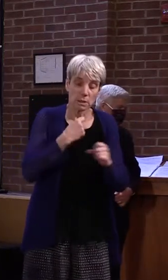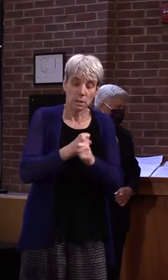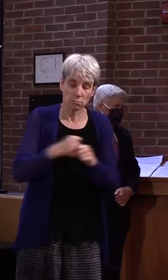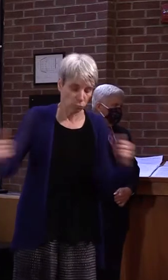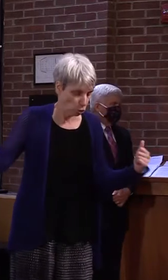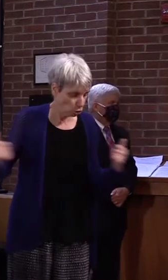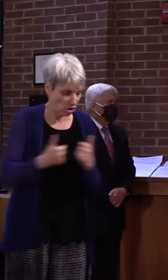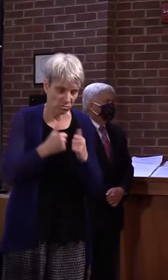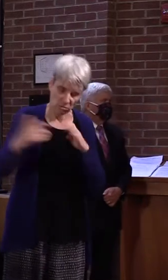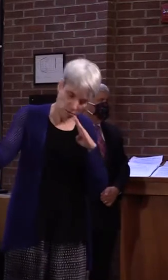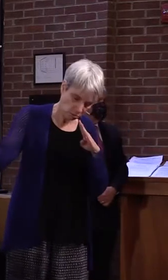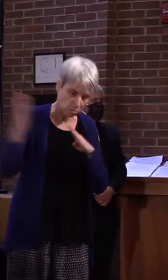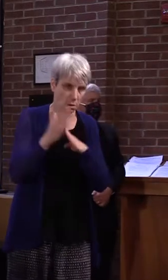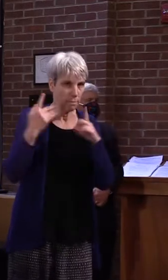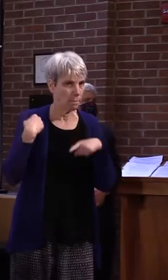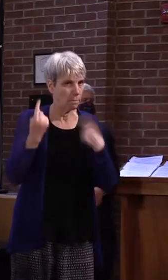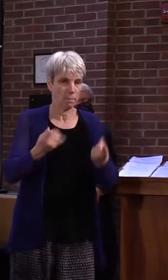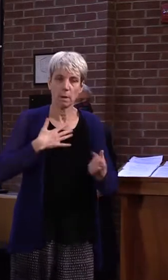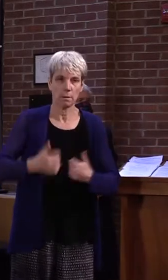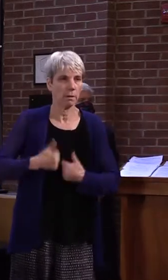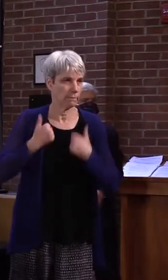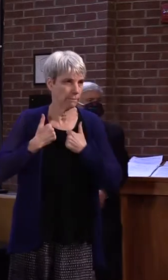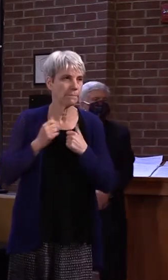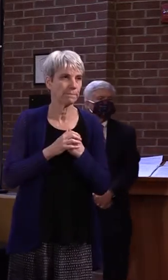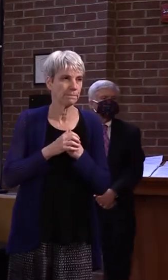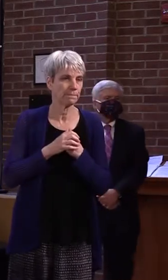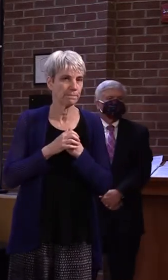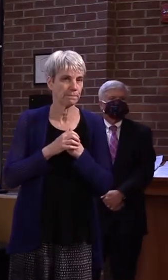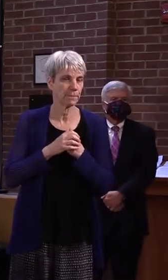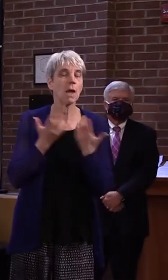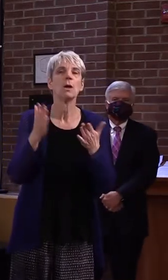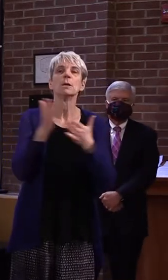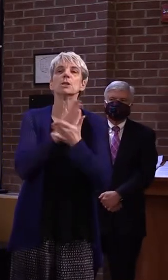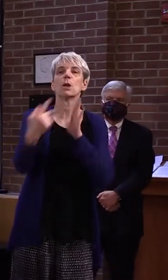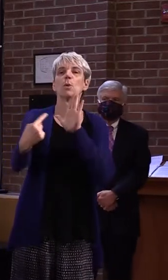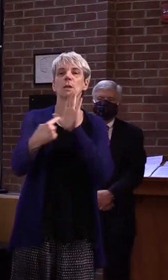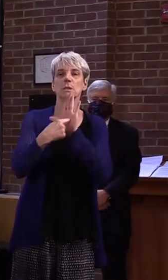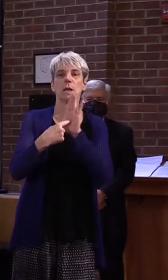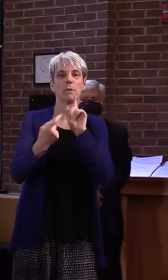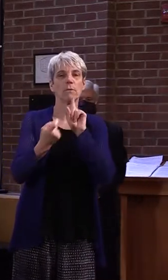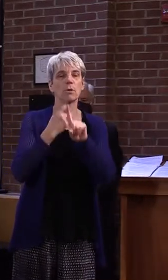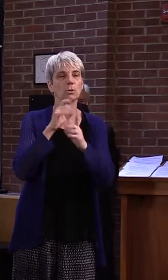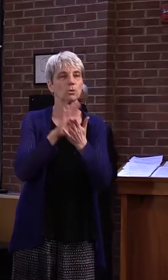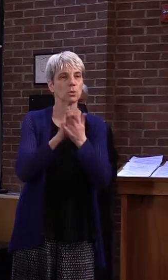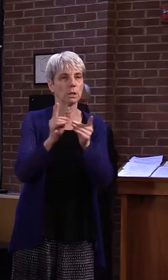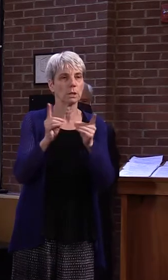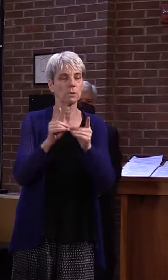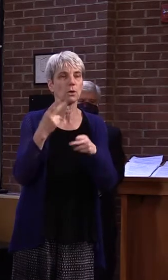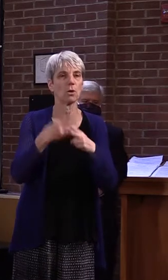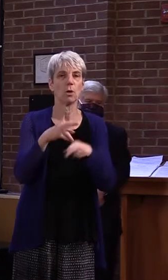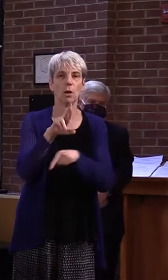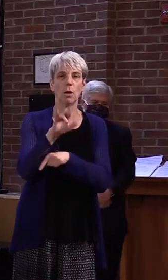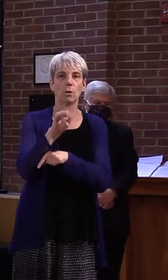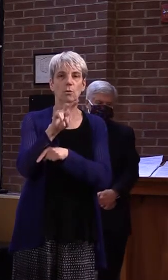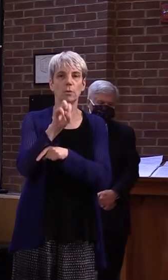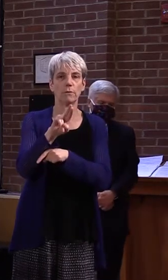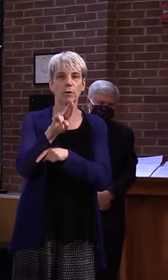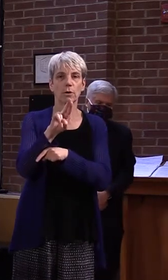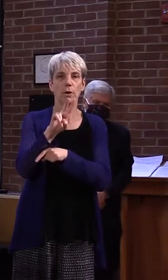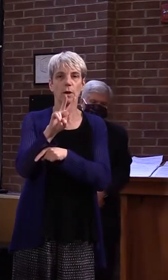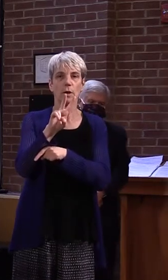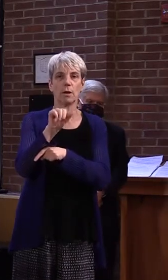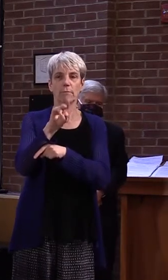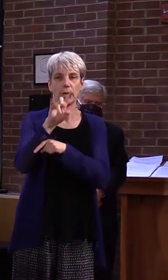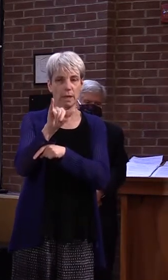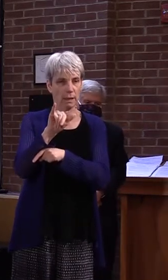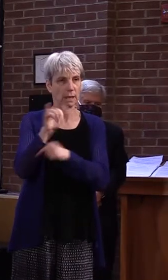this work, I would like to share some of the preparations of the River Valley Technical Center in Springfield. River Valley Technical Center is its